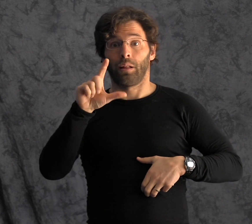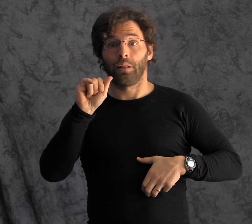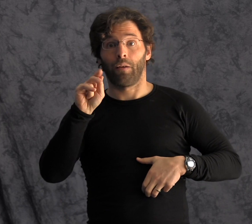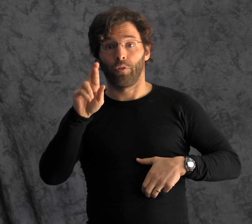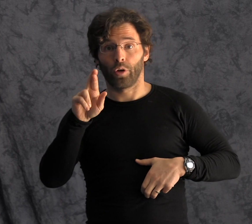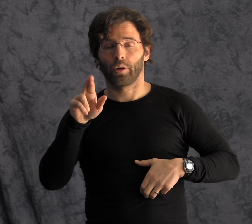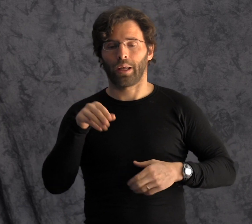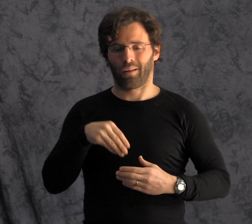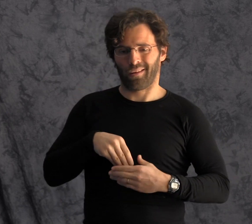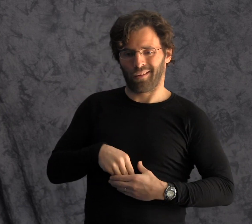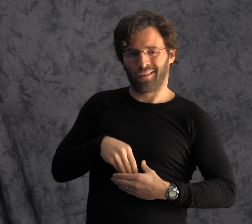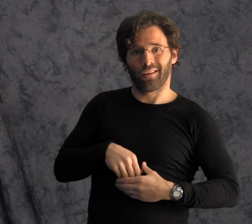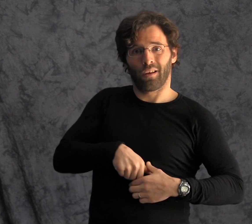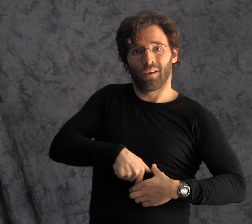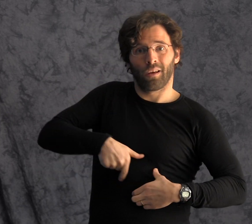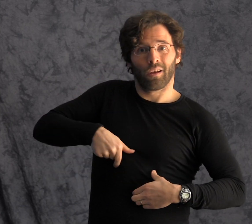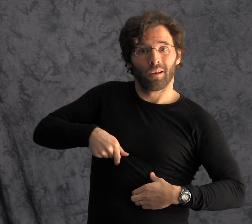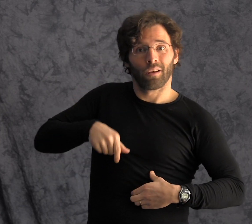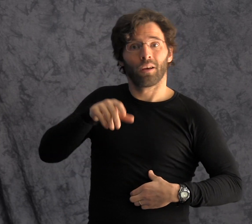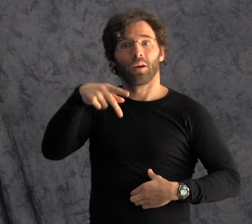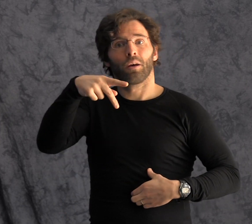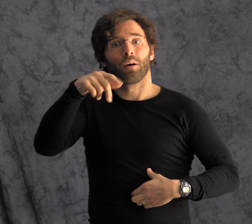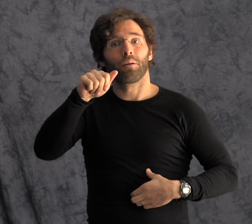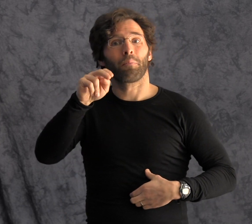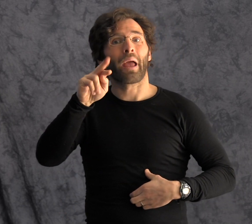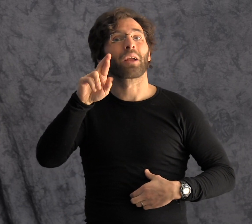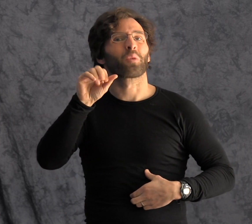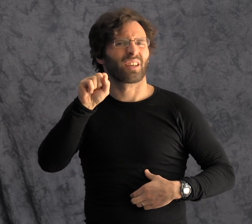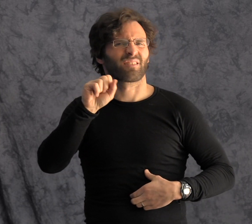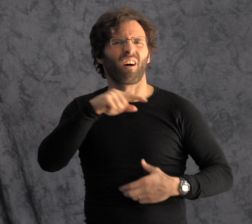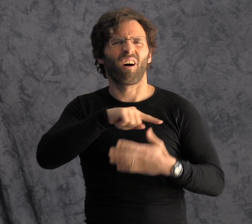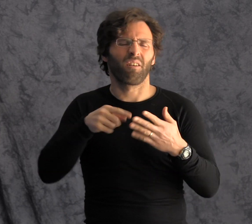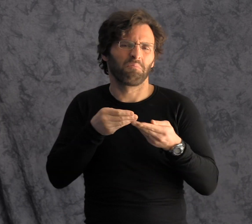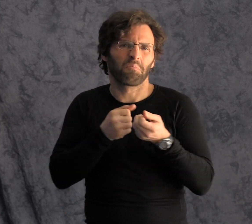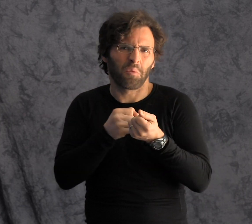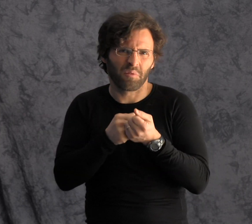food or beverages as it starts in the mouth and travels through the digestive system.